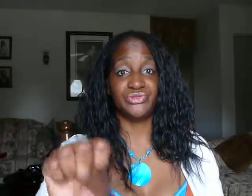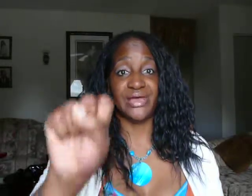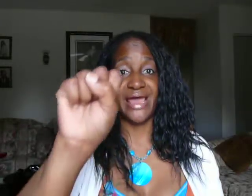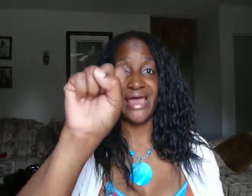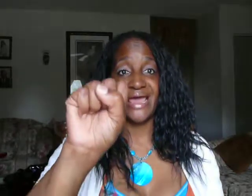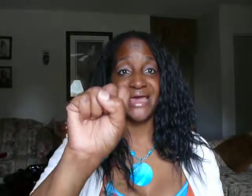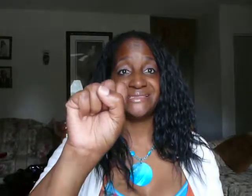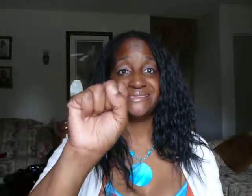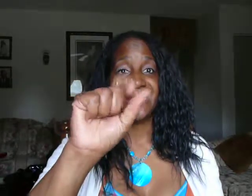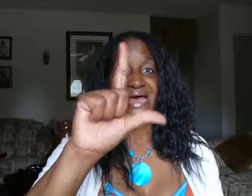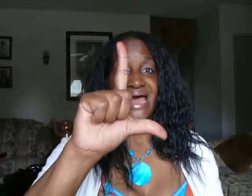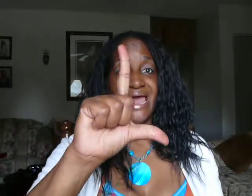that.